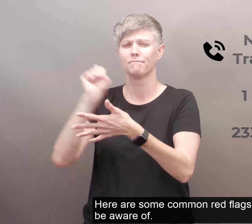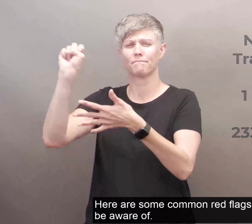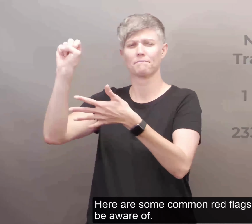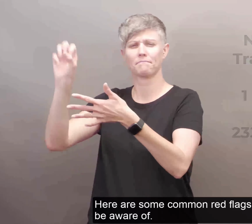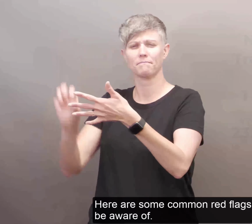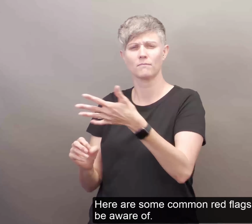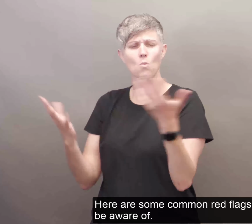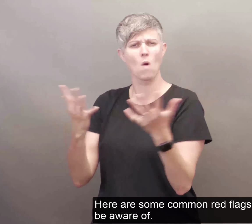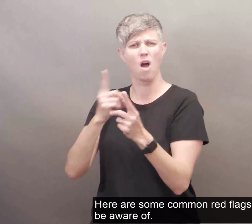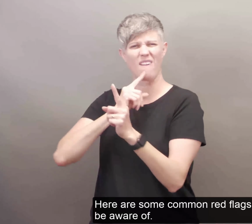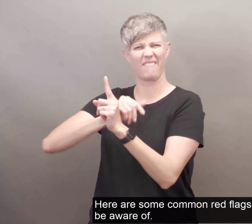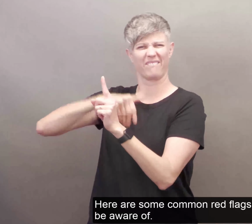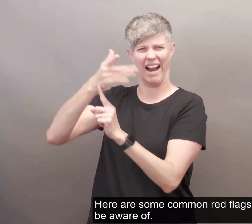red flags you should be aware of.